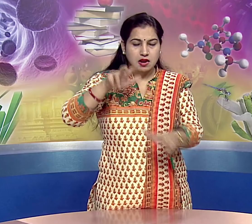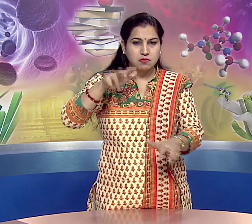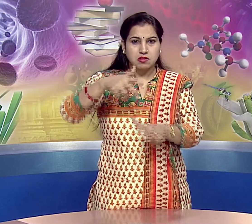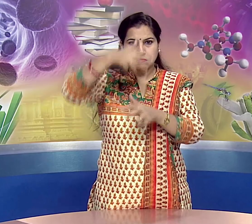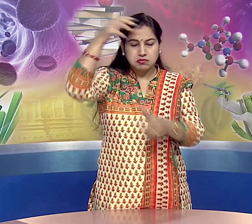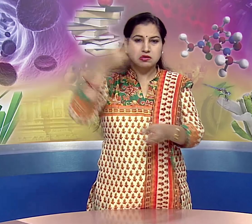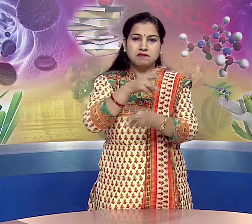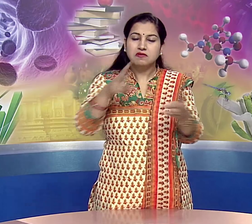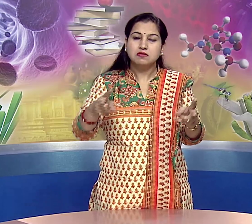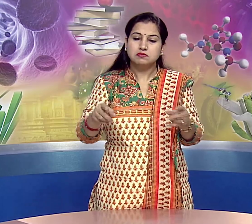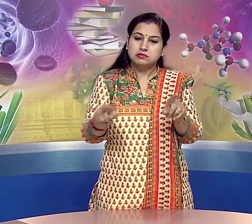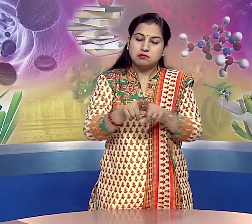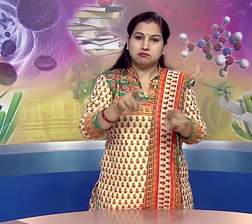with a certain fear,